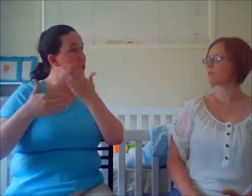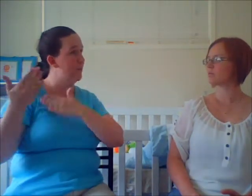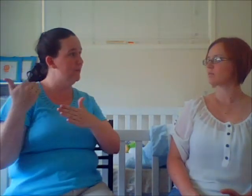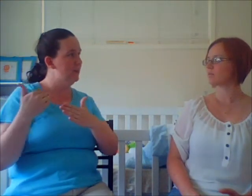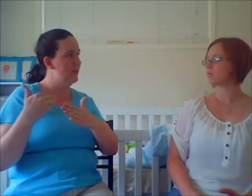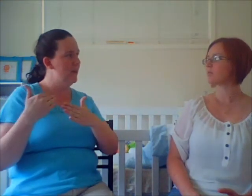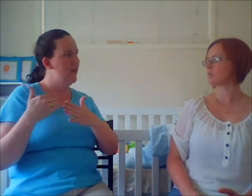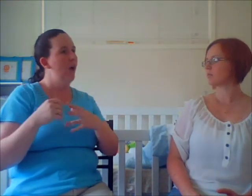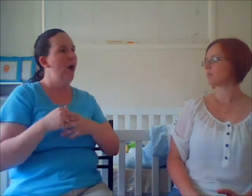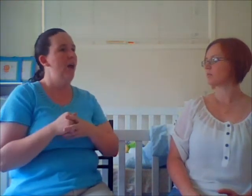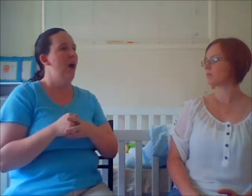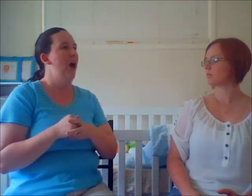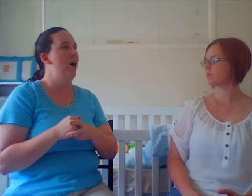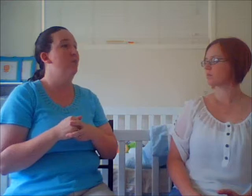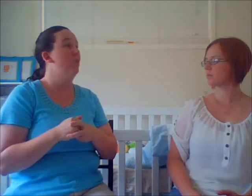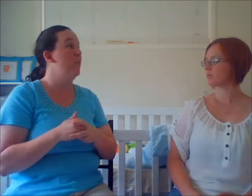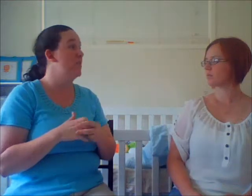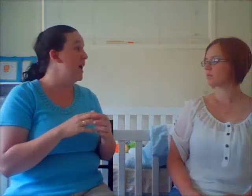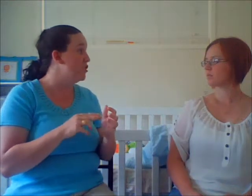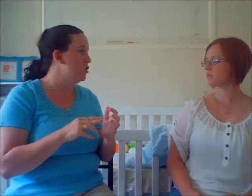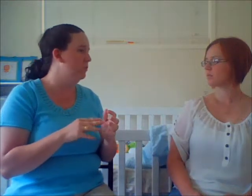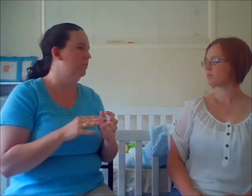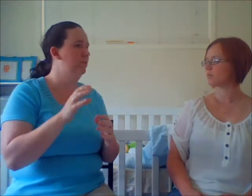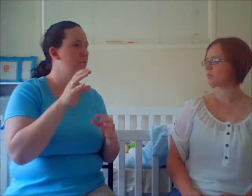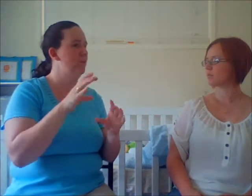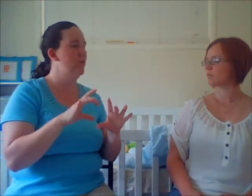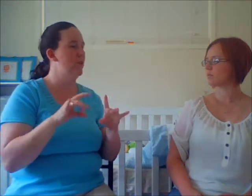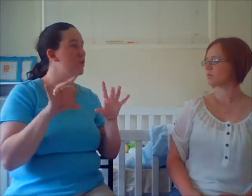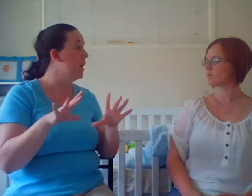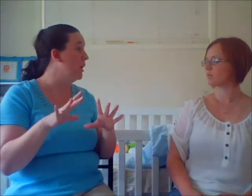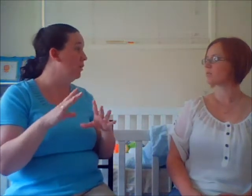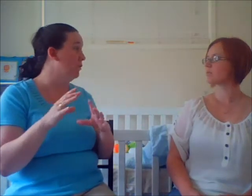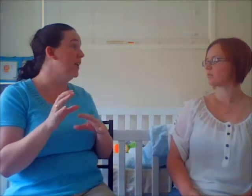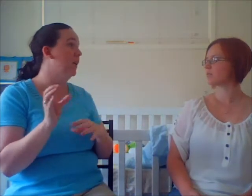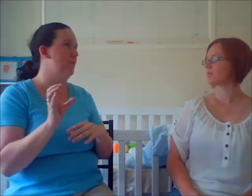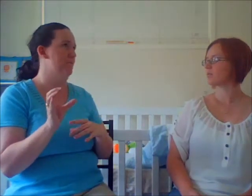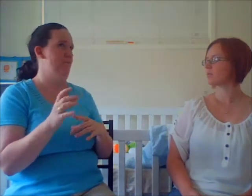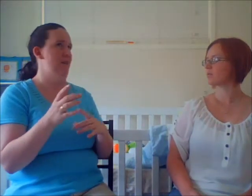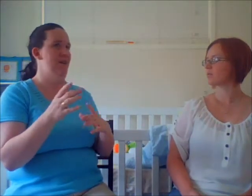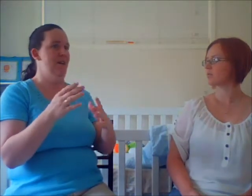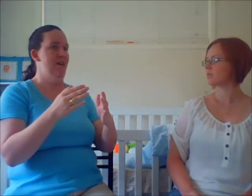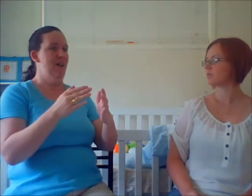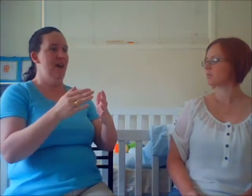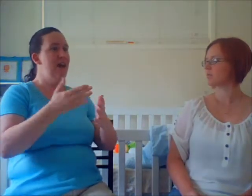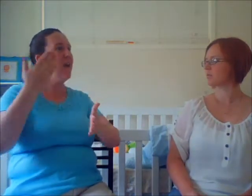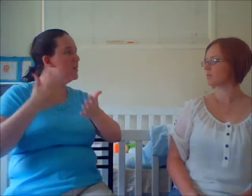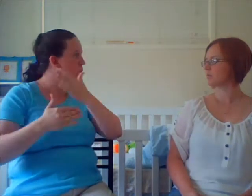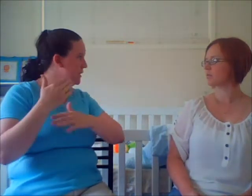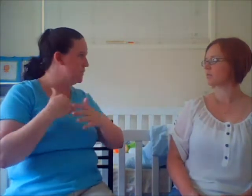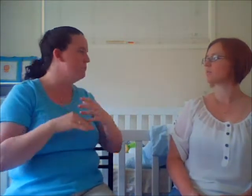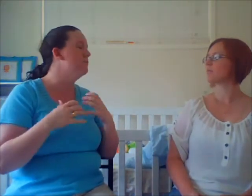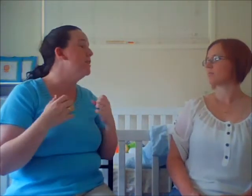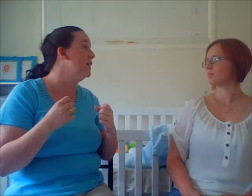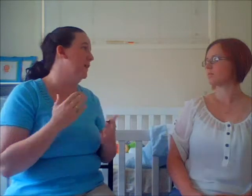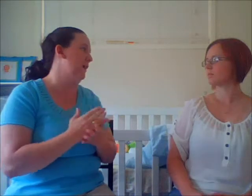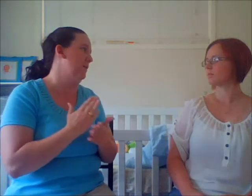history. With the Australian curriculum, history is really